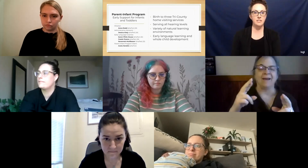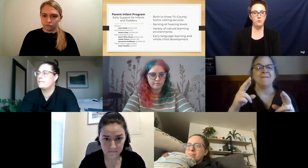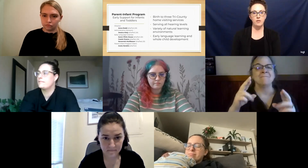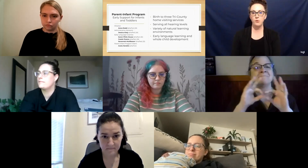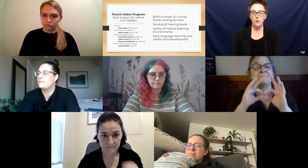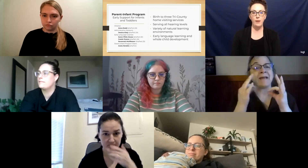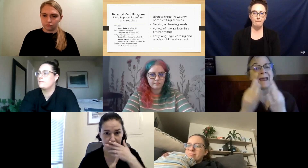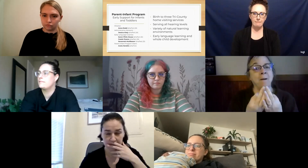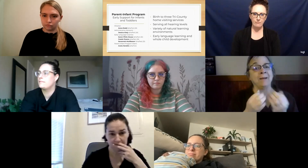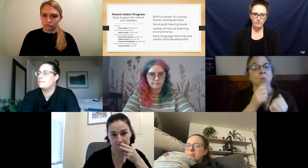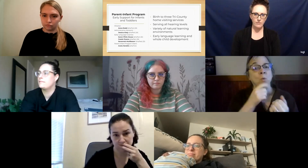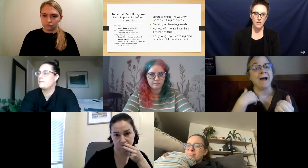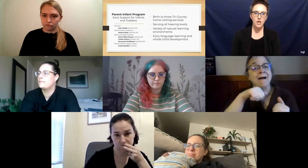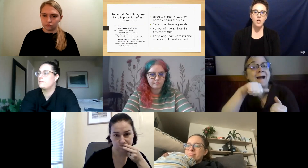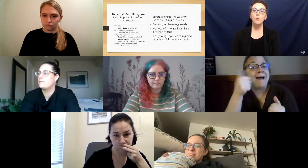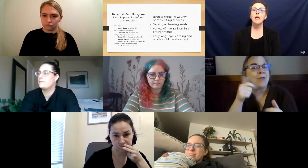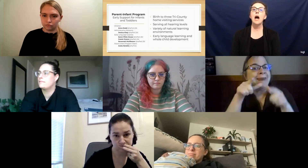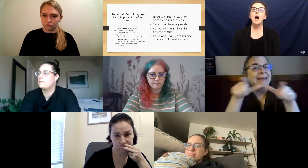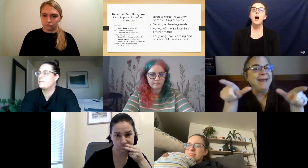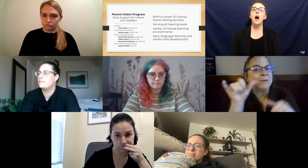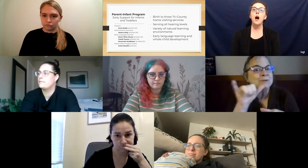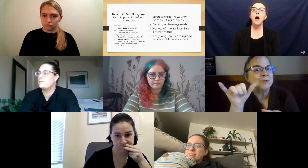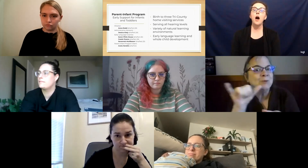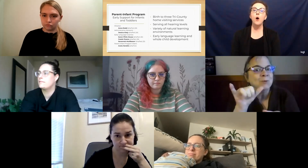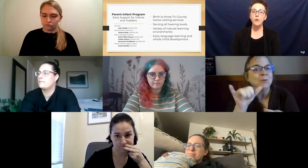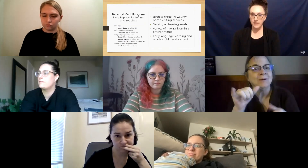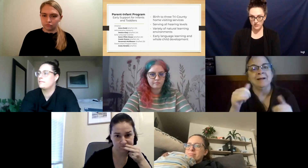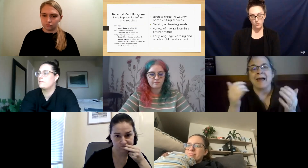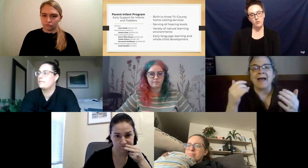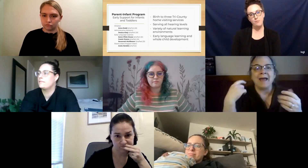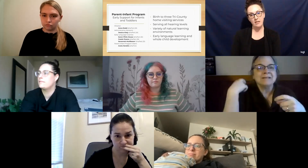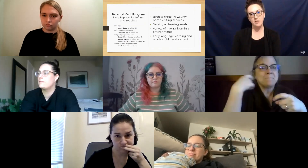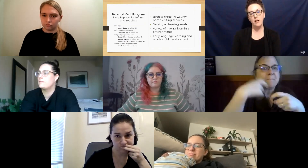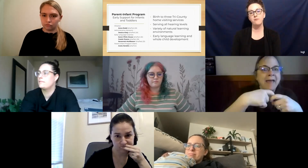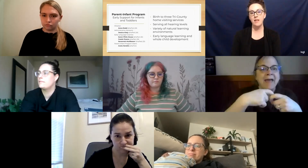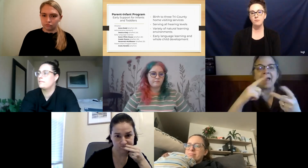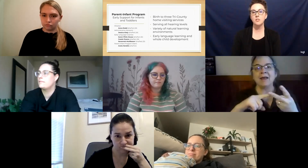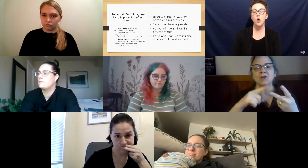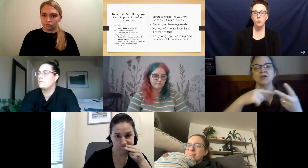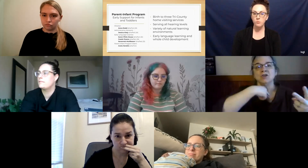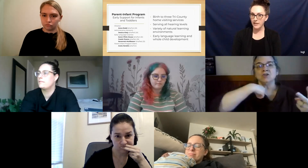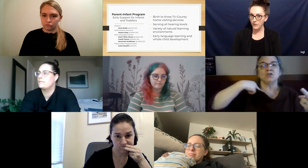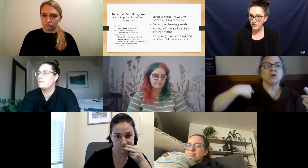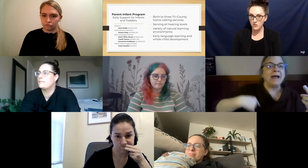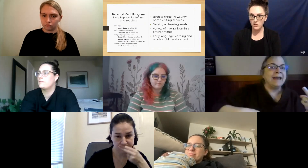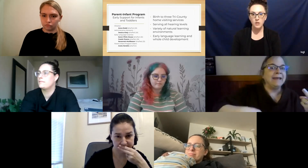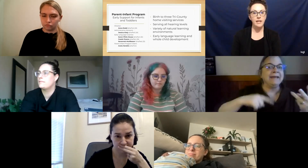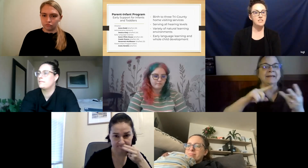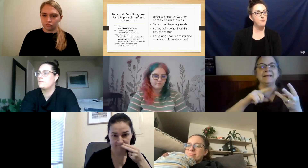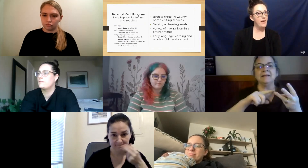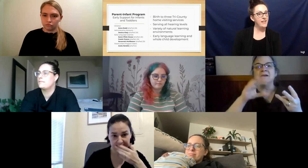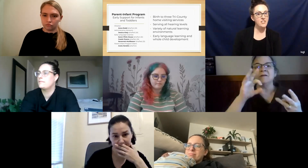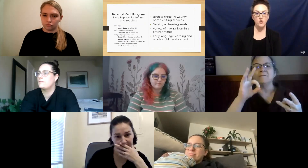modalities that we employ. We always respect a family's home language,